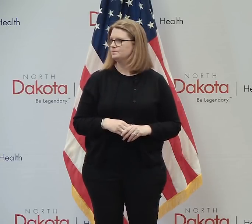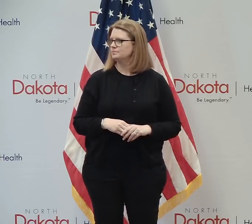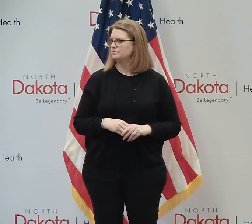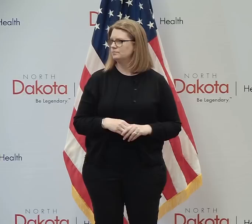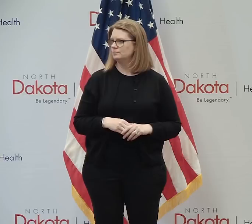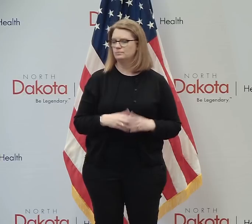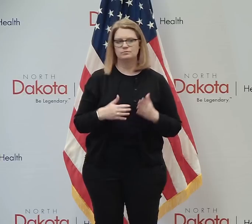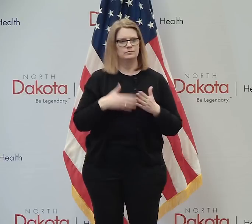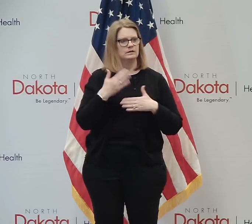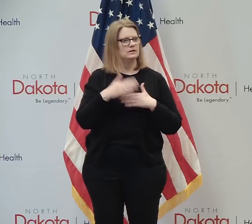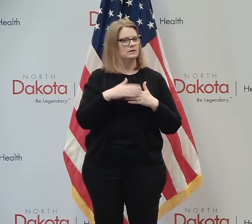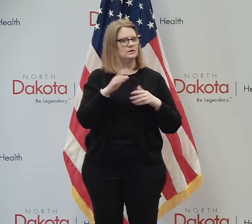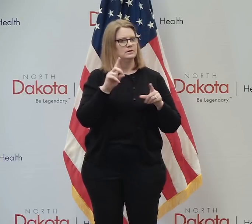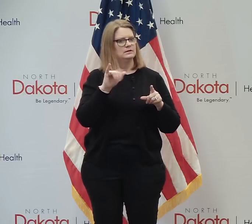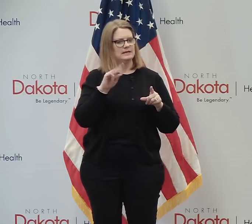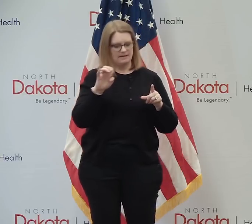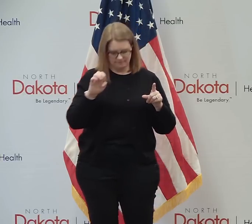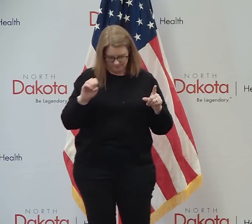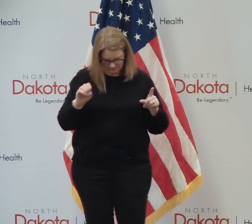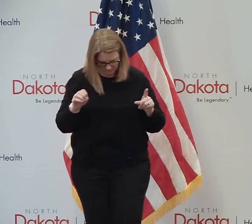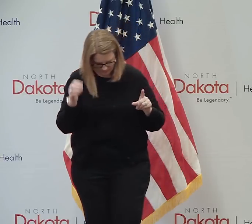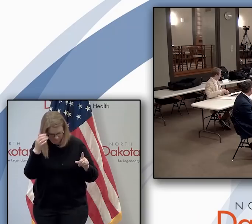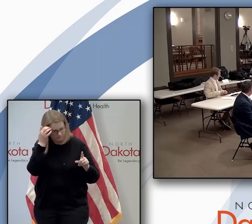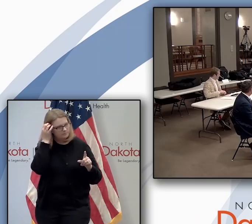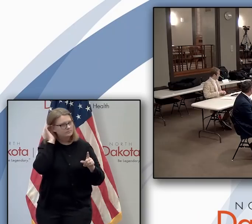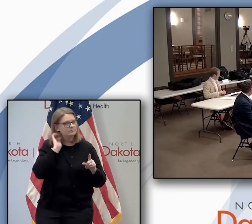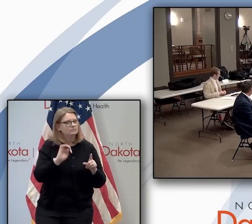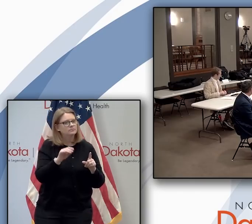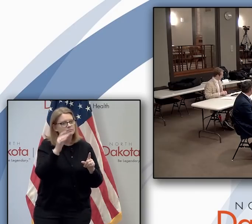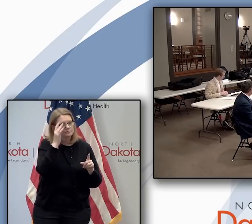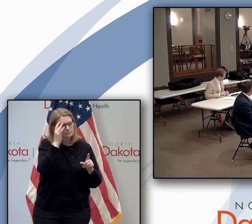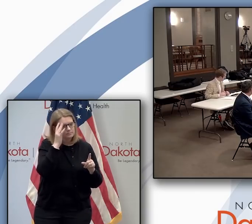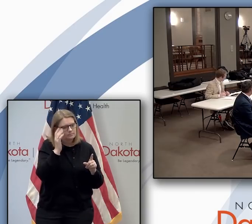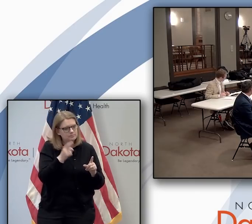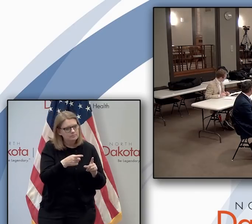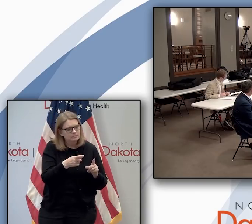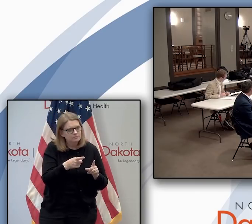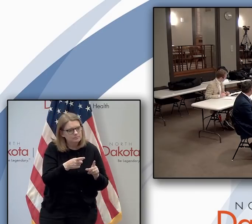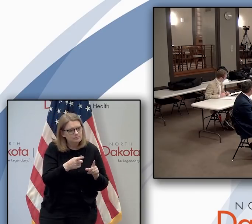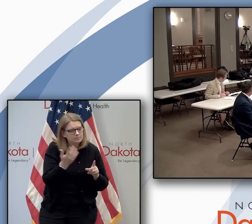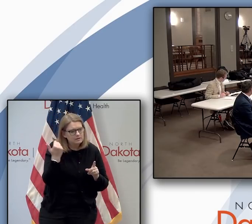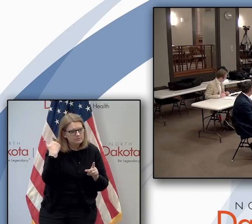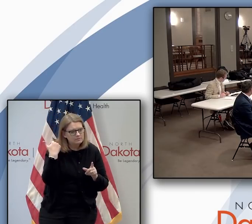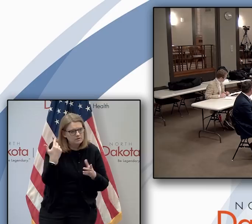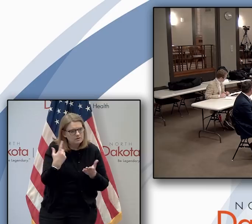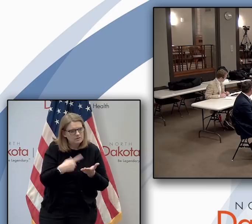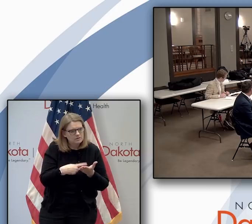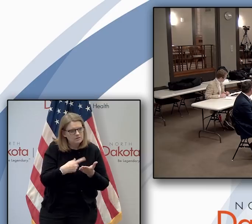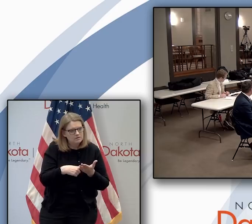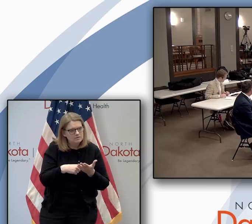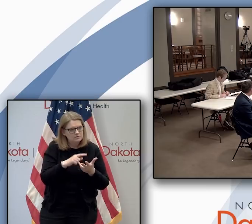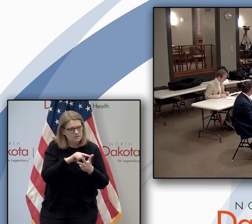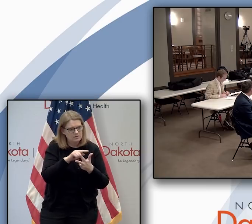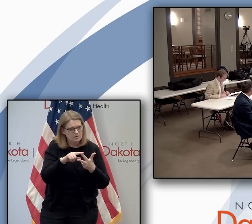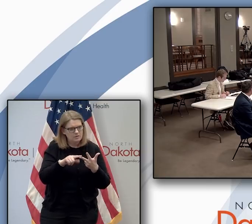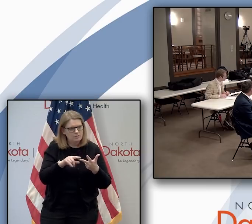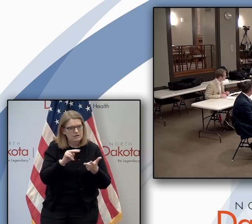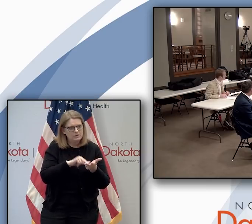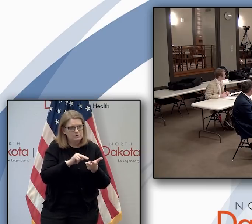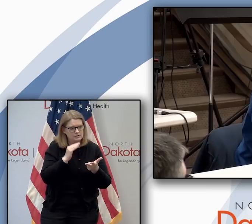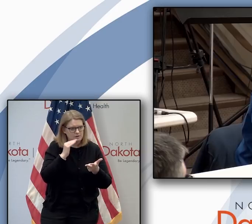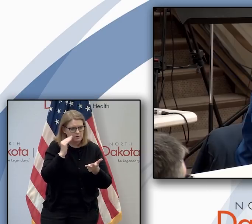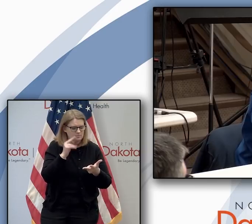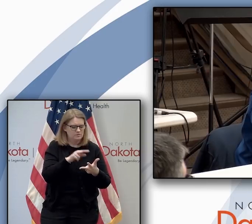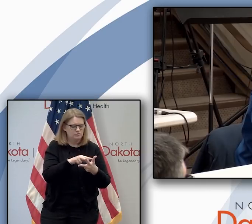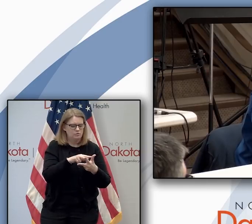Who's next? Dave? At an earlier briefing, you said there were 3 nursing homes, 2 in Minot, 1